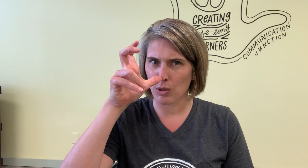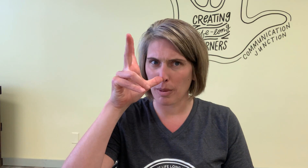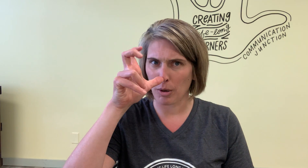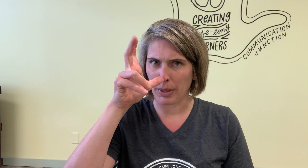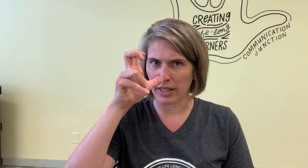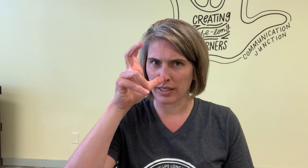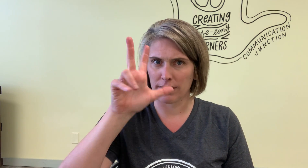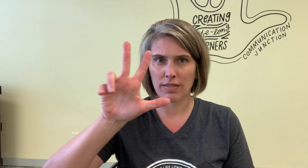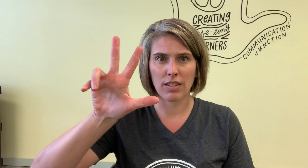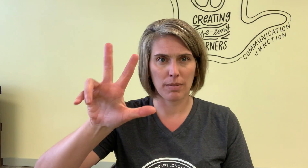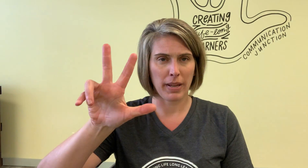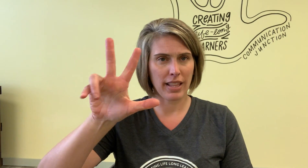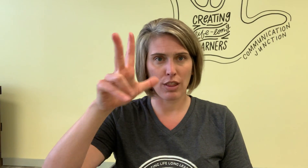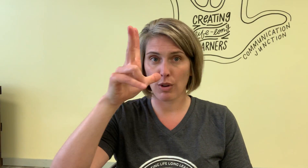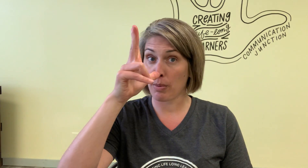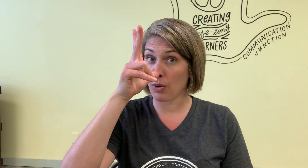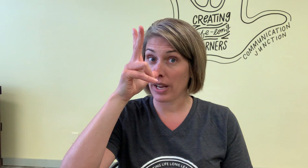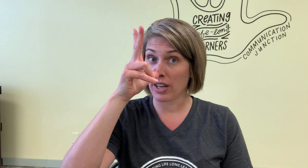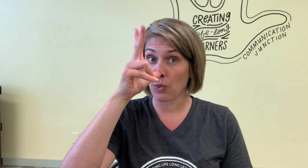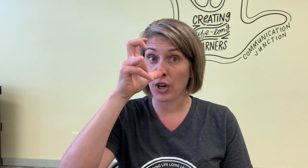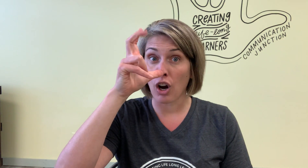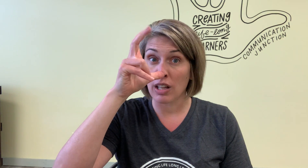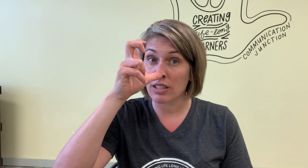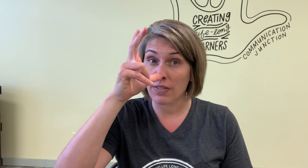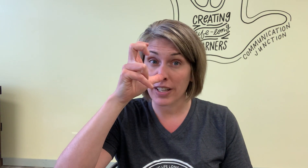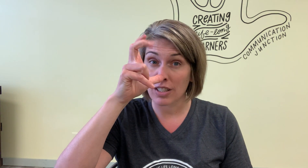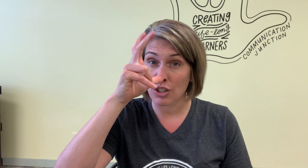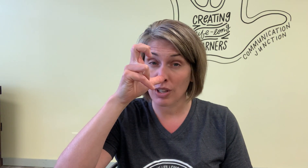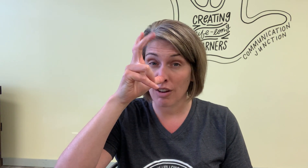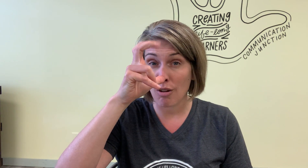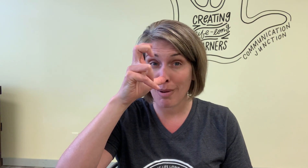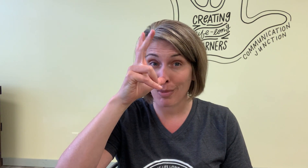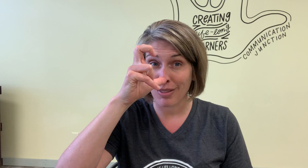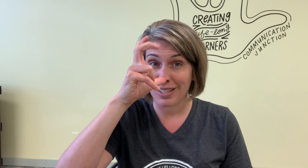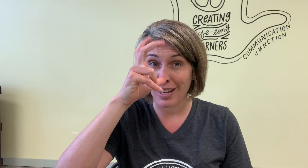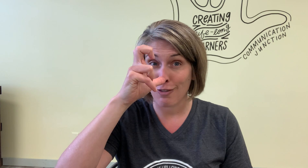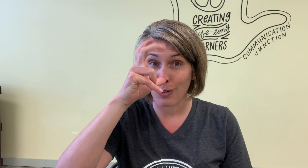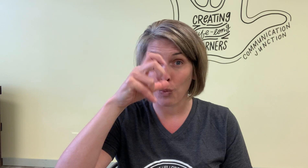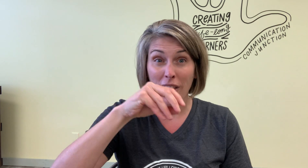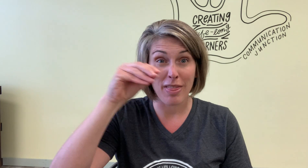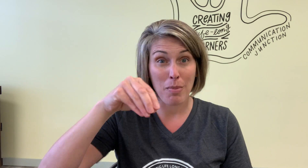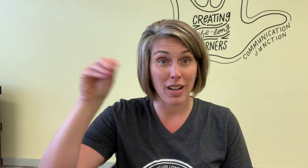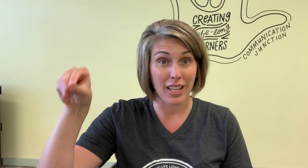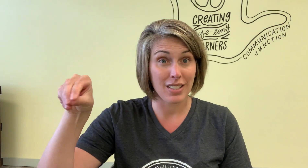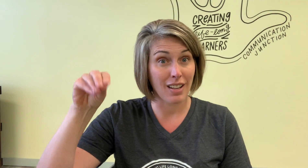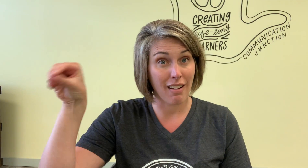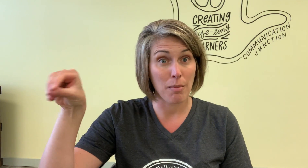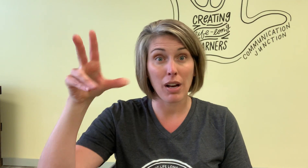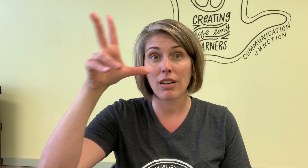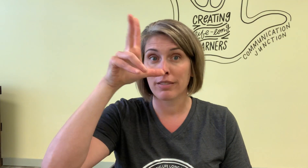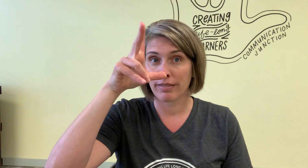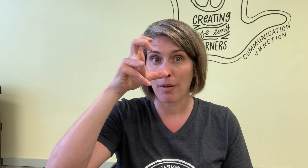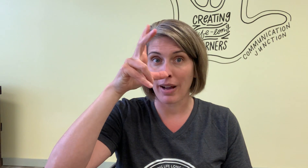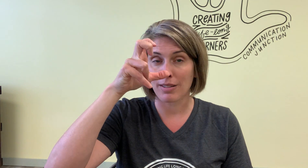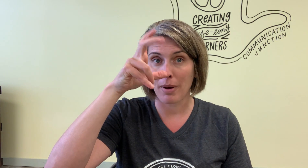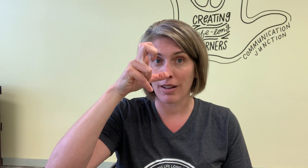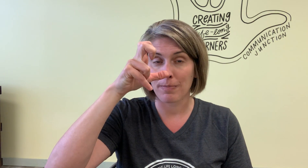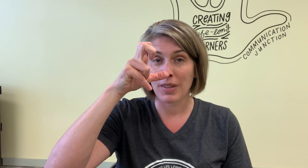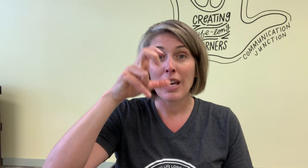remember bug. Make that 3, put it right here. When all else fails and you can't remember the sign for what the bug is, the kind of bug, come back to bug. But